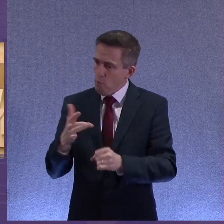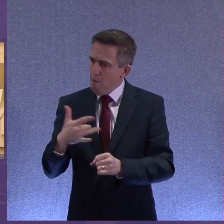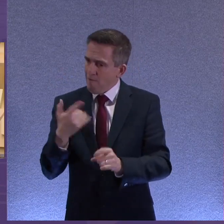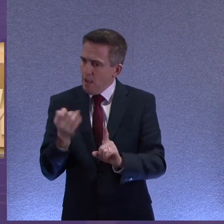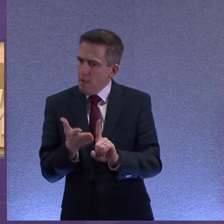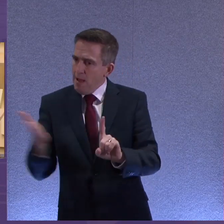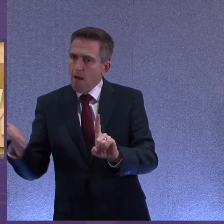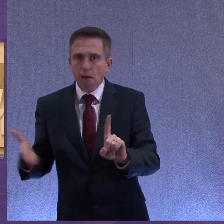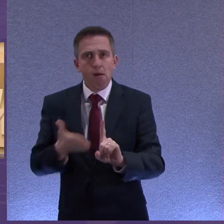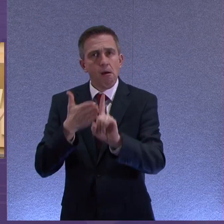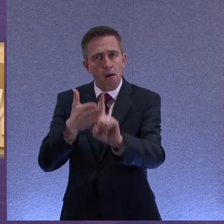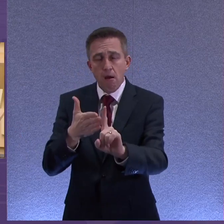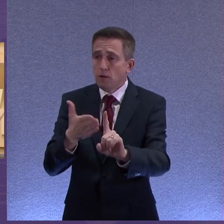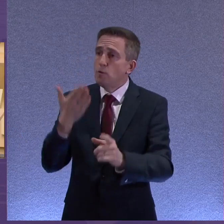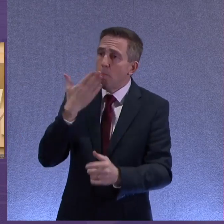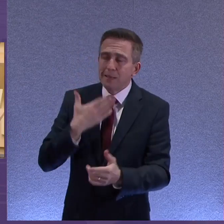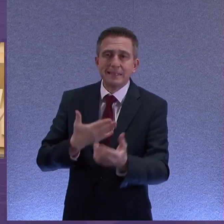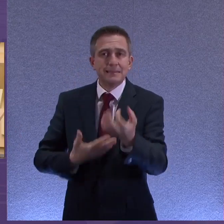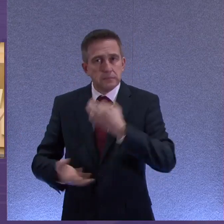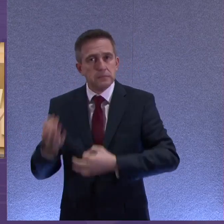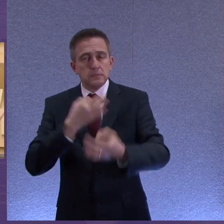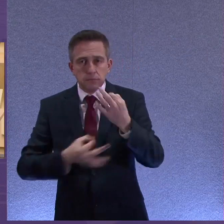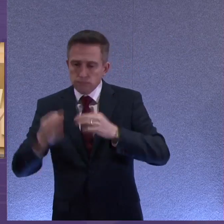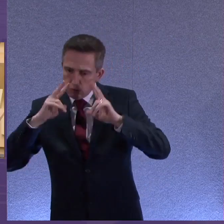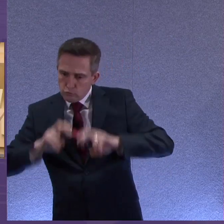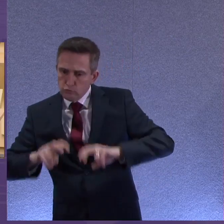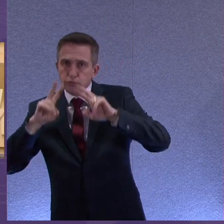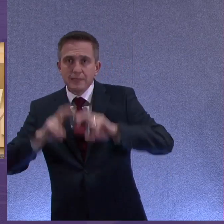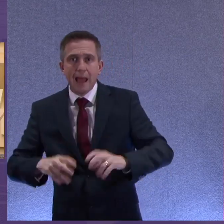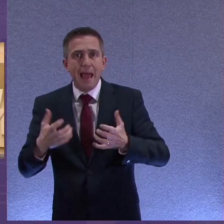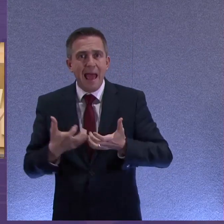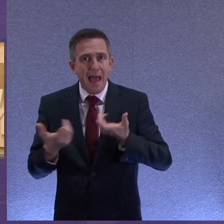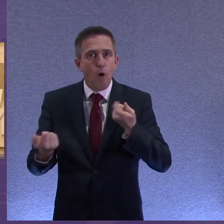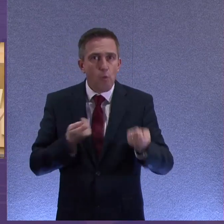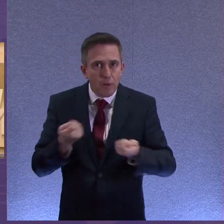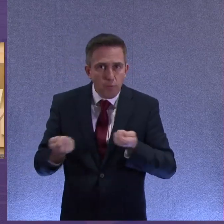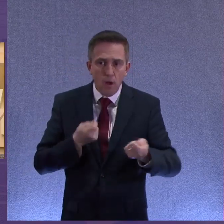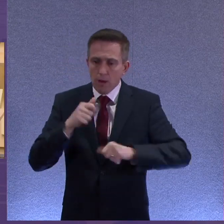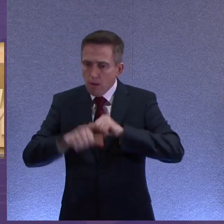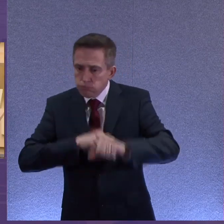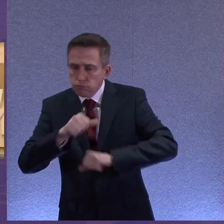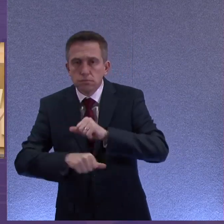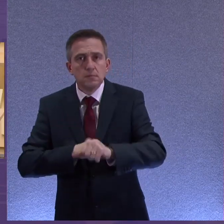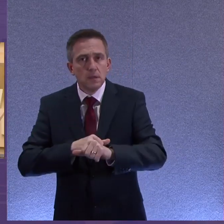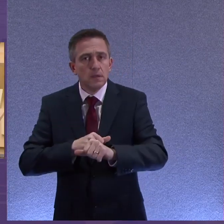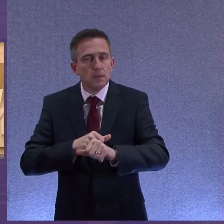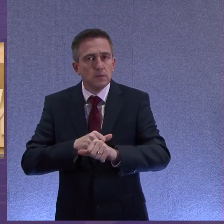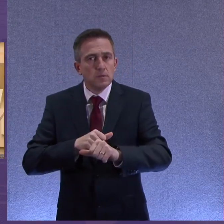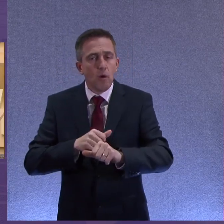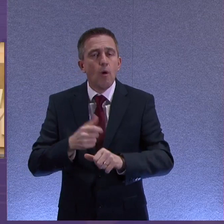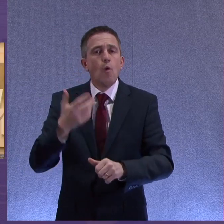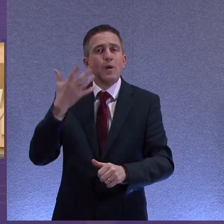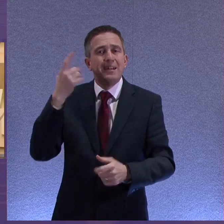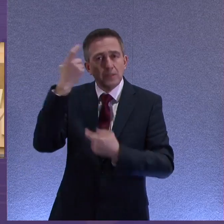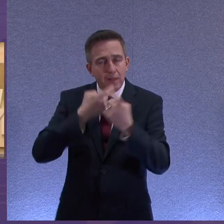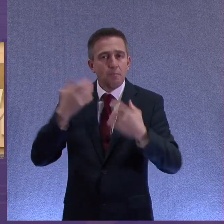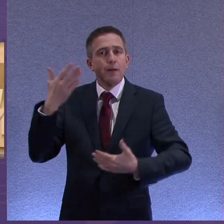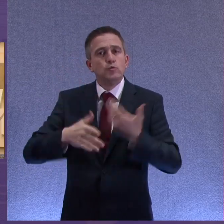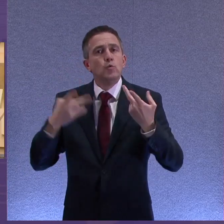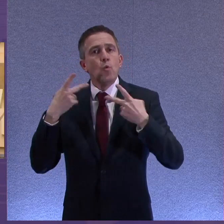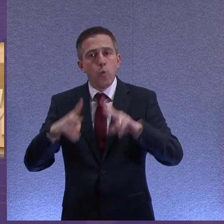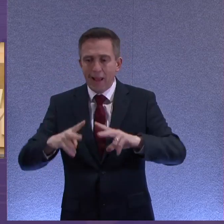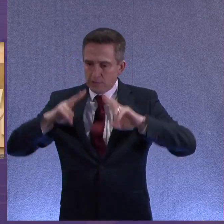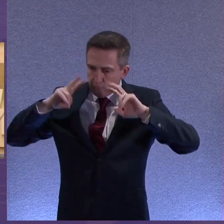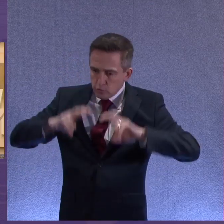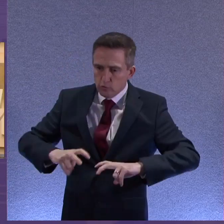coming are really important. So all I would say is the way that scrutiny happens has to change because of